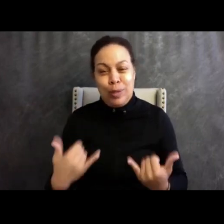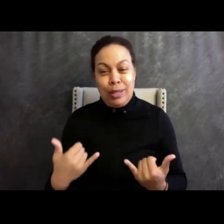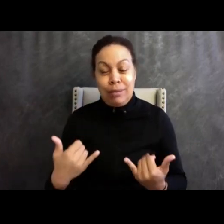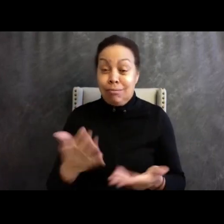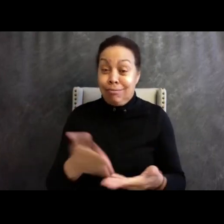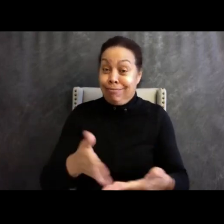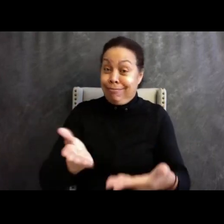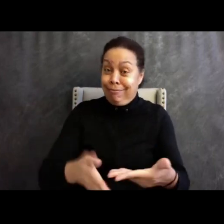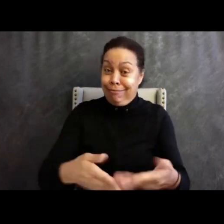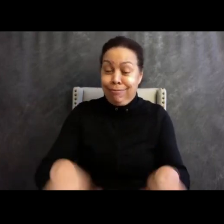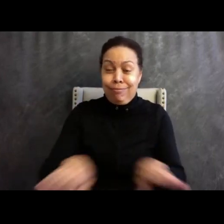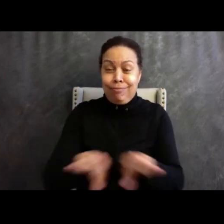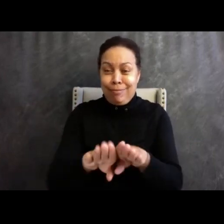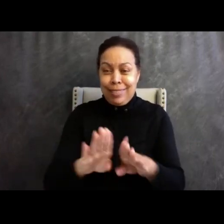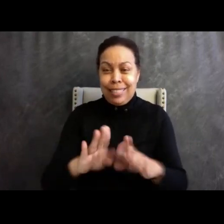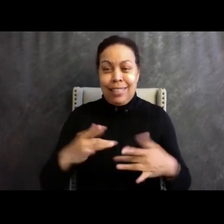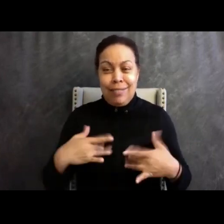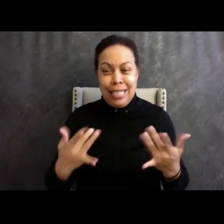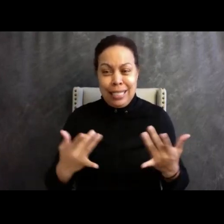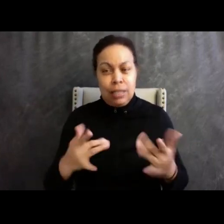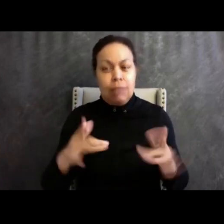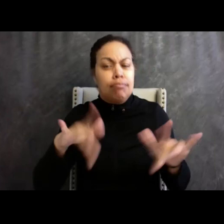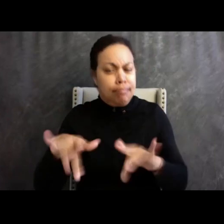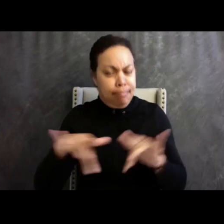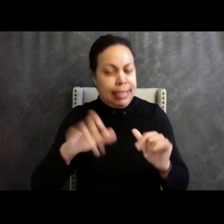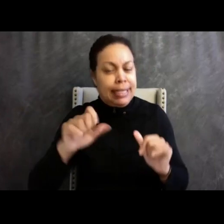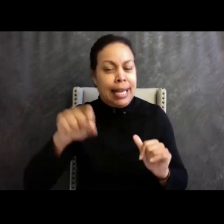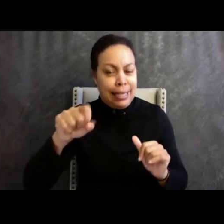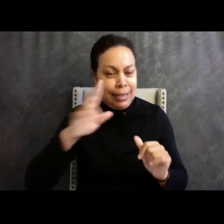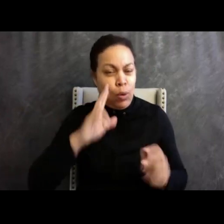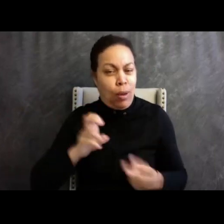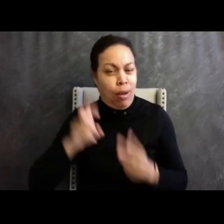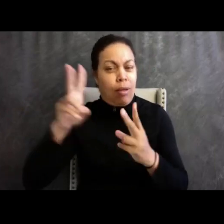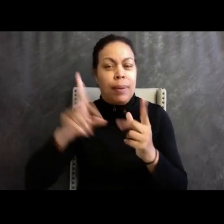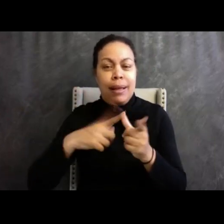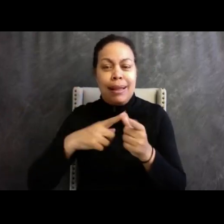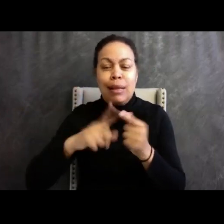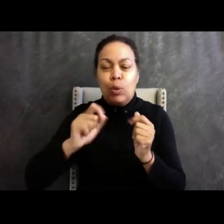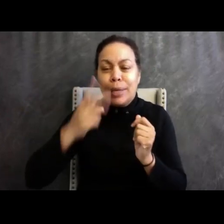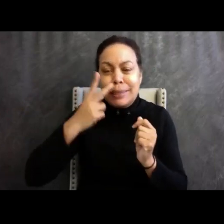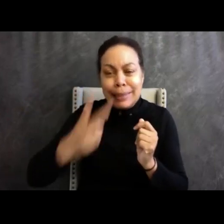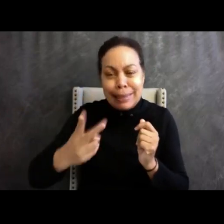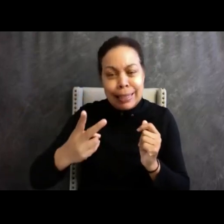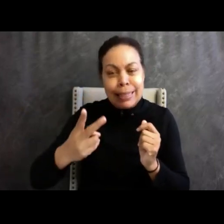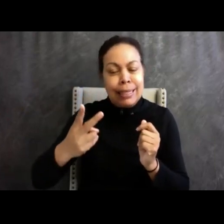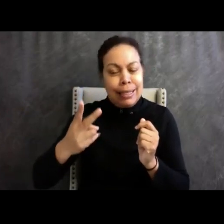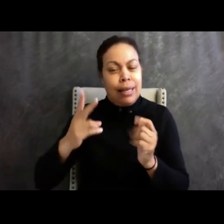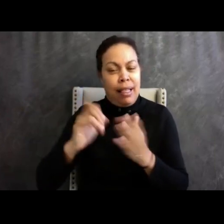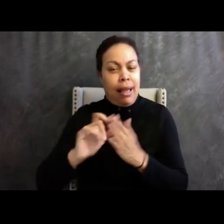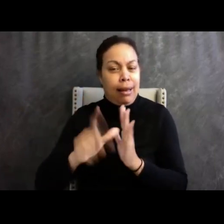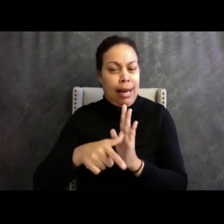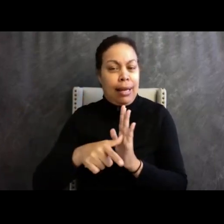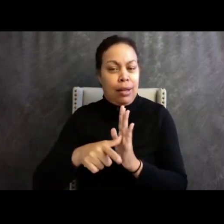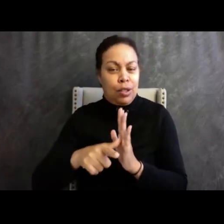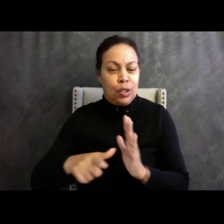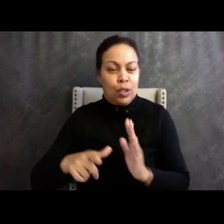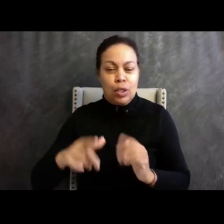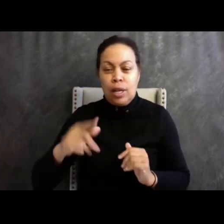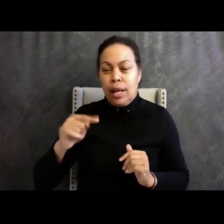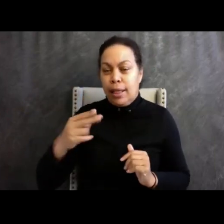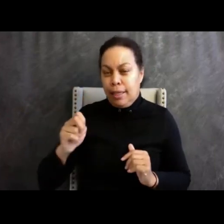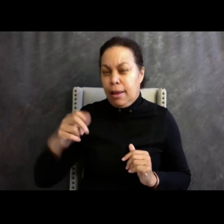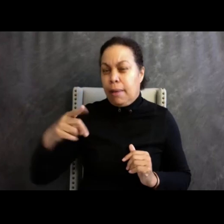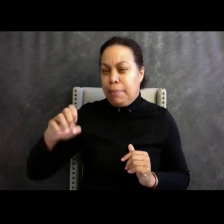event. It will be recorded, and you will be able to watch it and access the event later on the Peale's